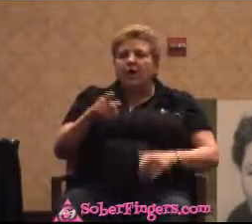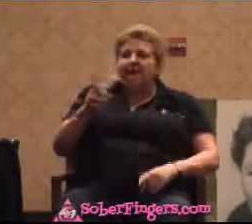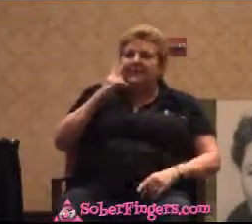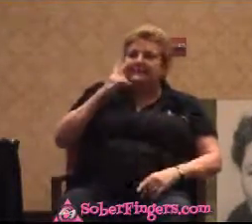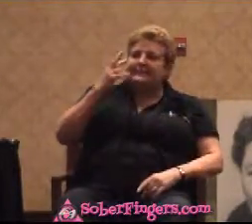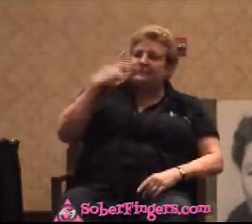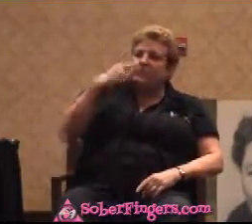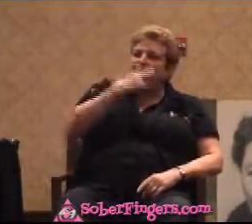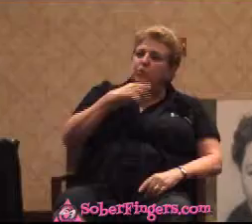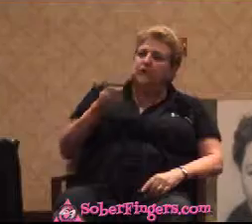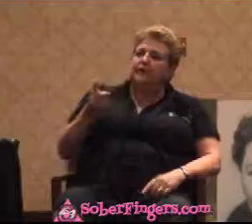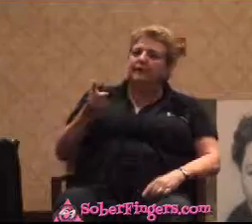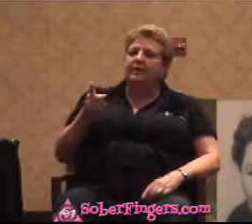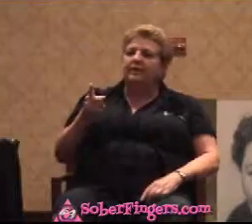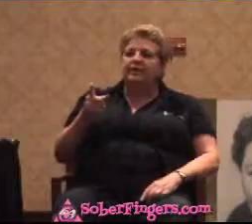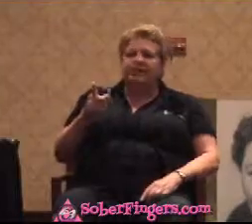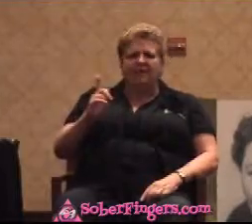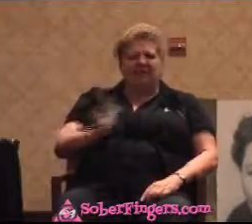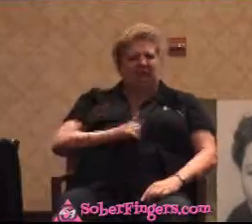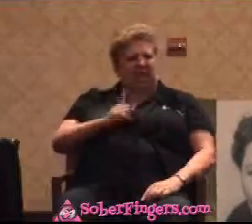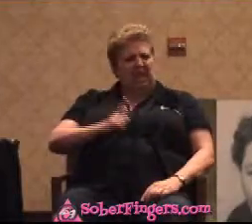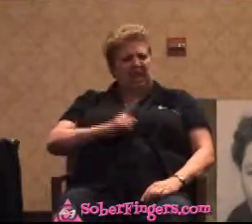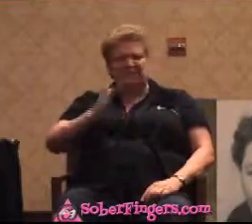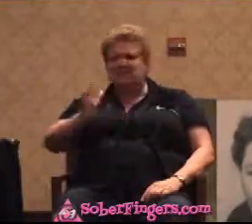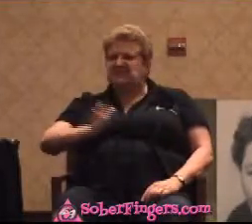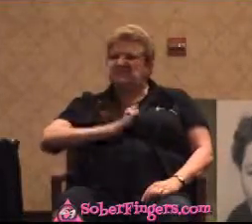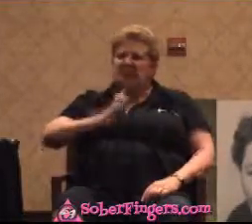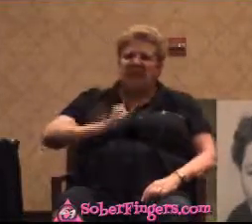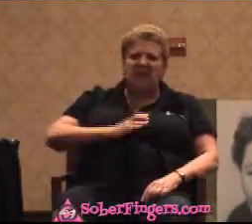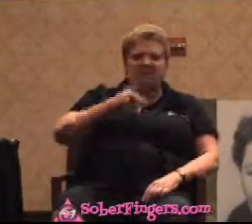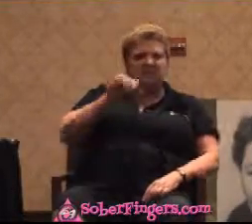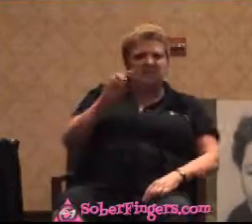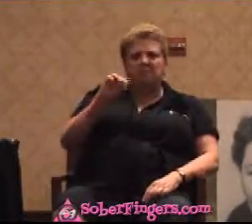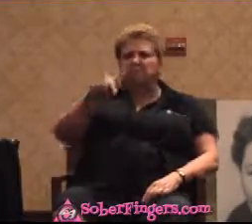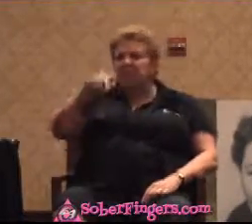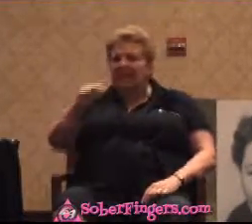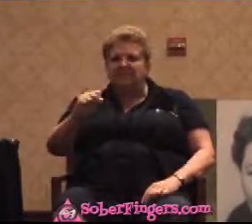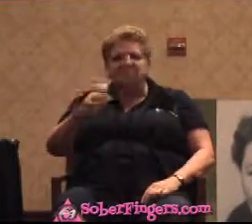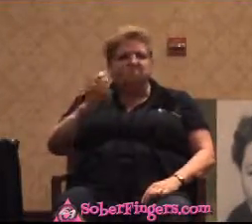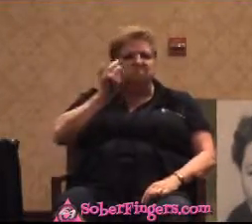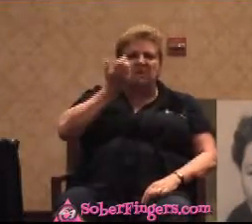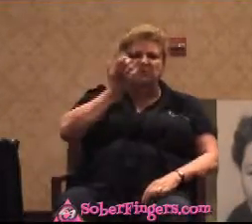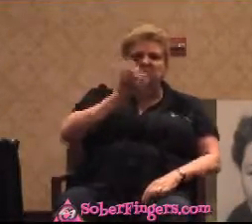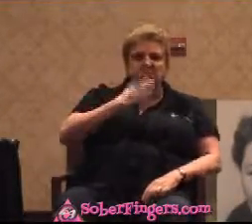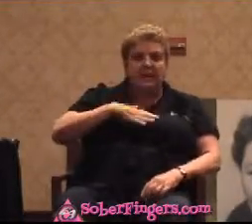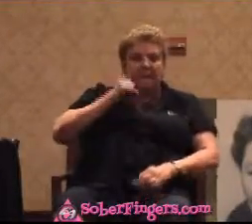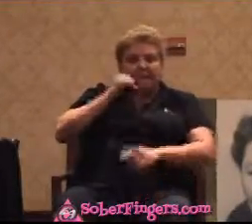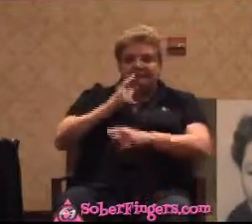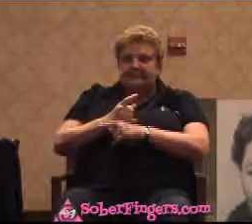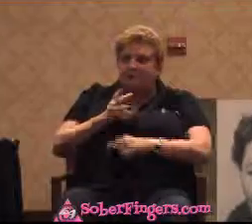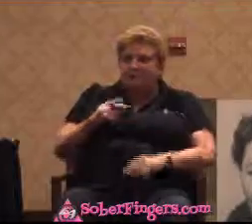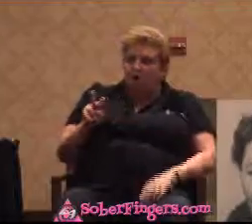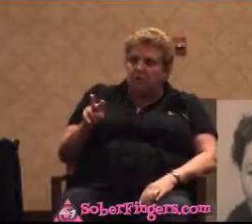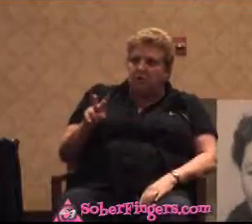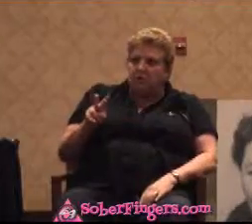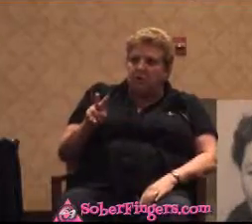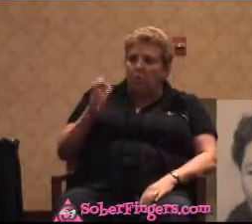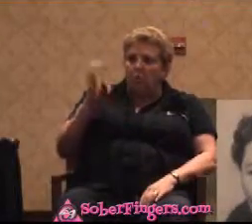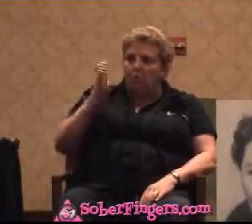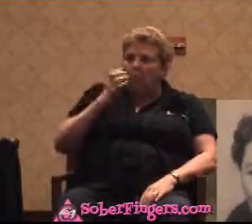restaurant. There's Lincolns and Cadillacs and pimps and prostitutes. My little sister looks over there and she goes, boy, you couldn't pay me to go